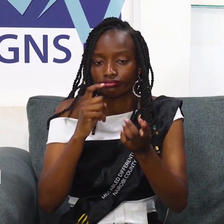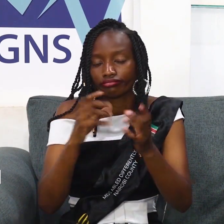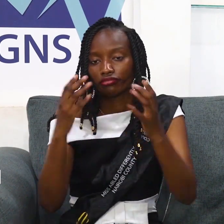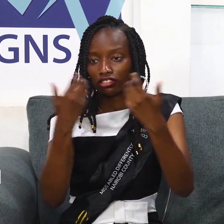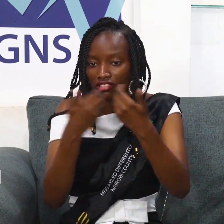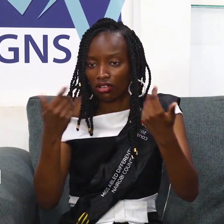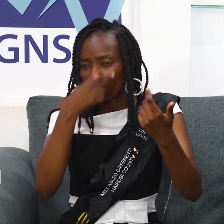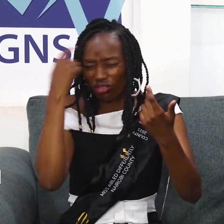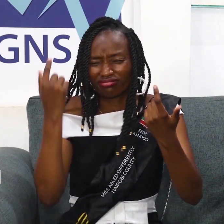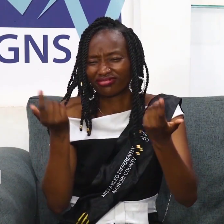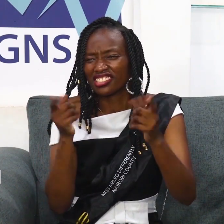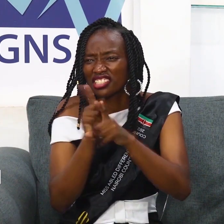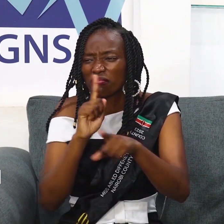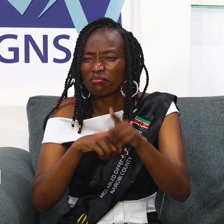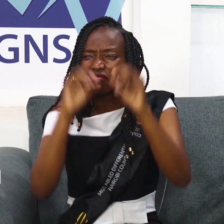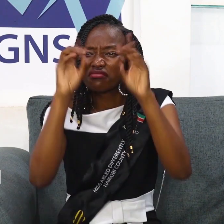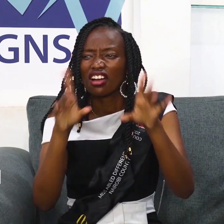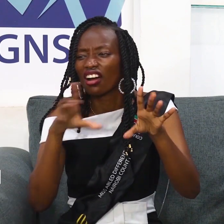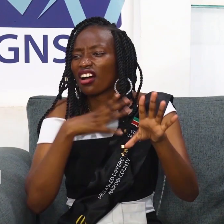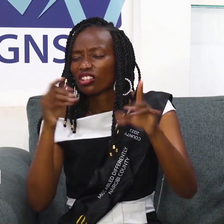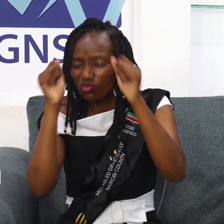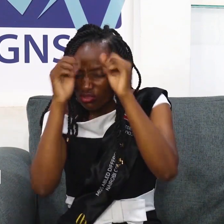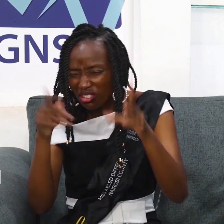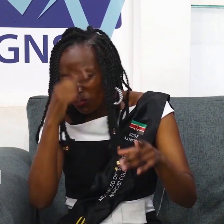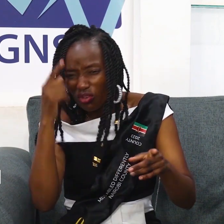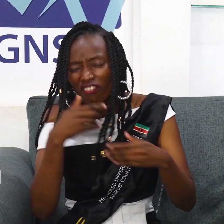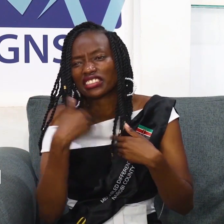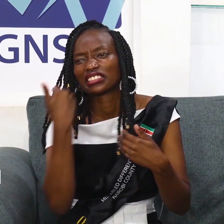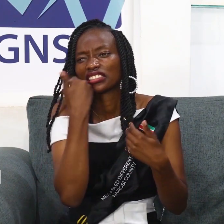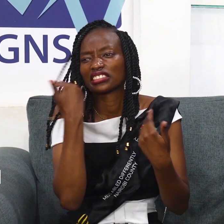of improving the schools, and empowering the